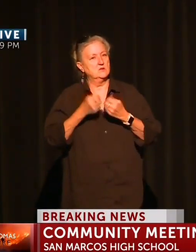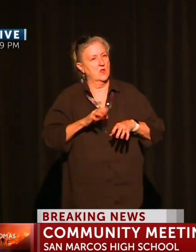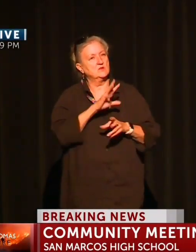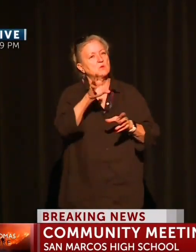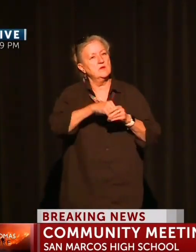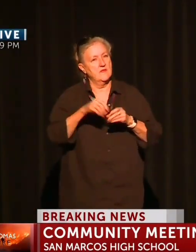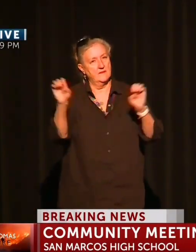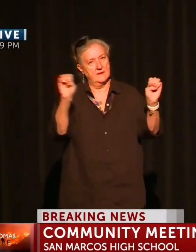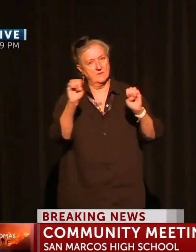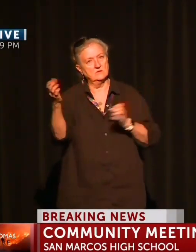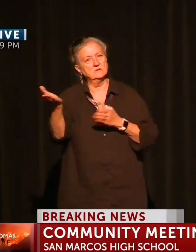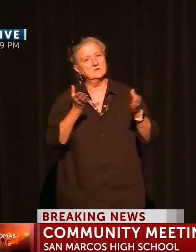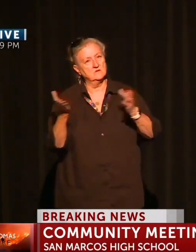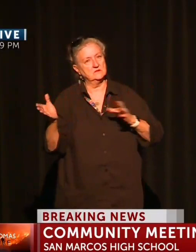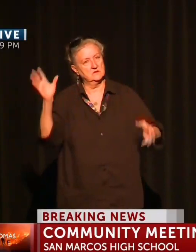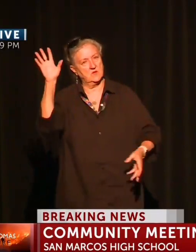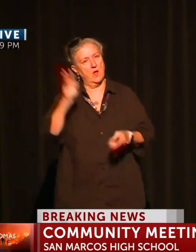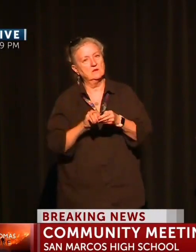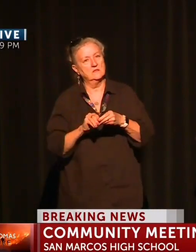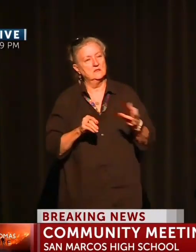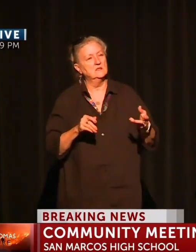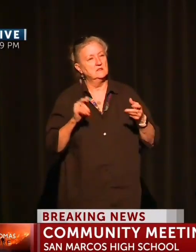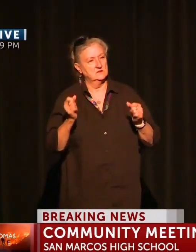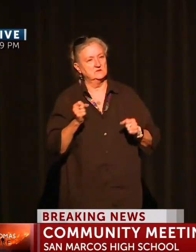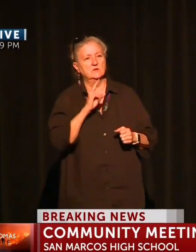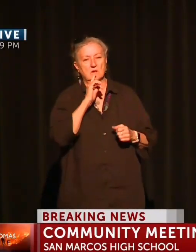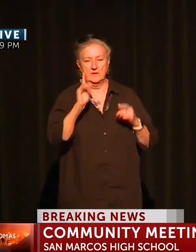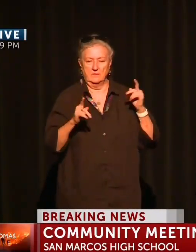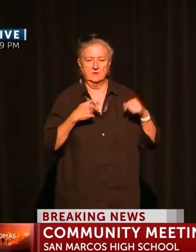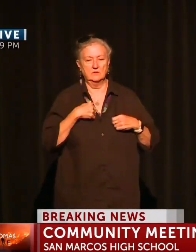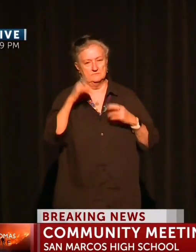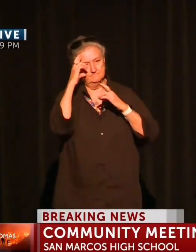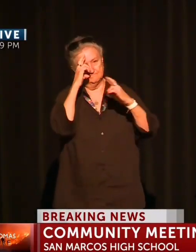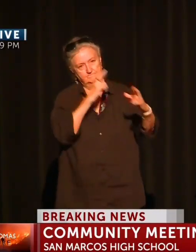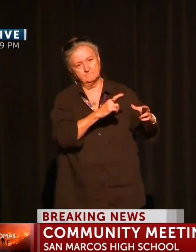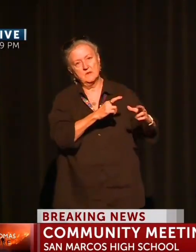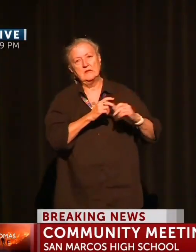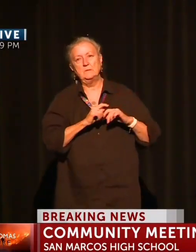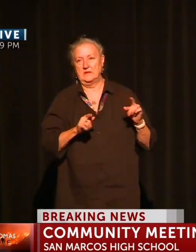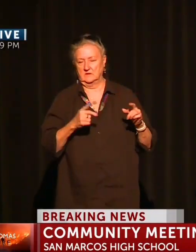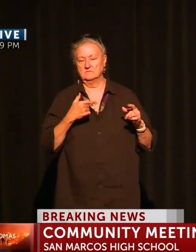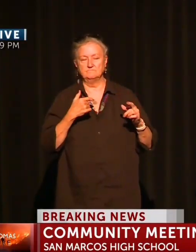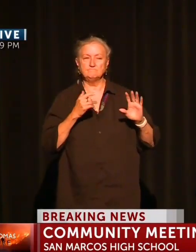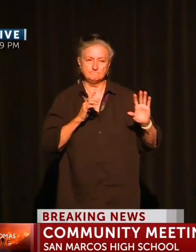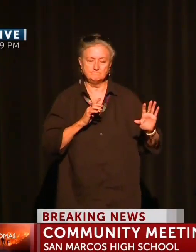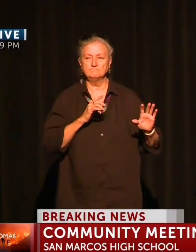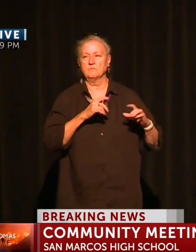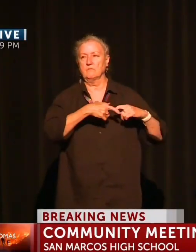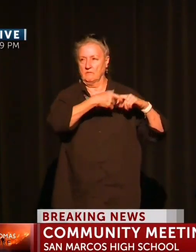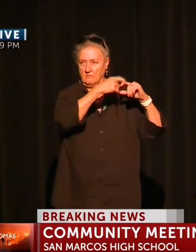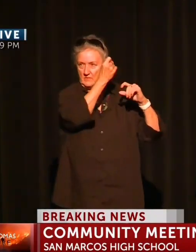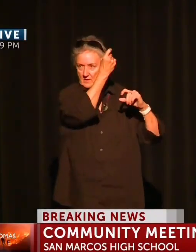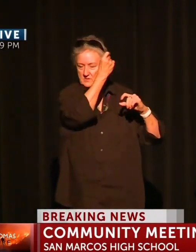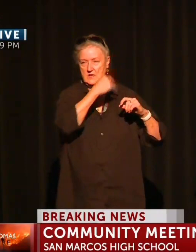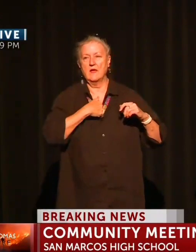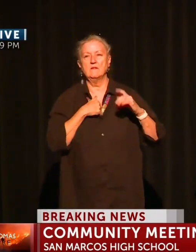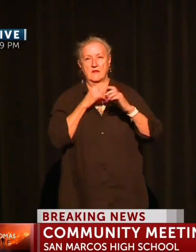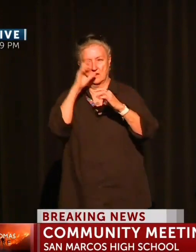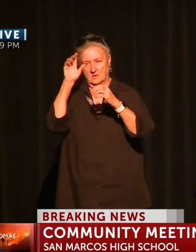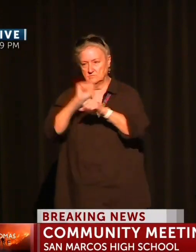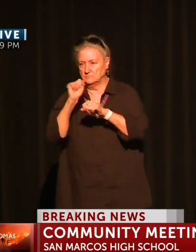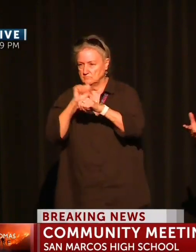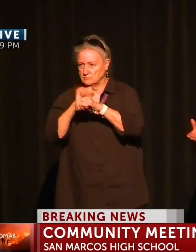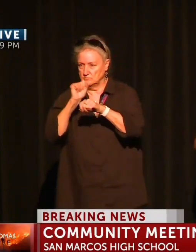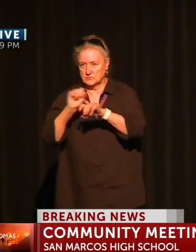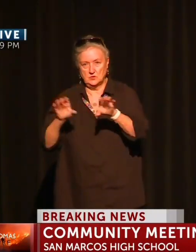fire and emergency services. So certainly our folks, we pay that respect, but we've got a job to do. The focus today is where the